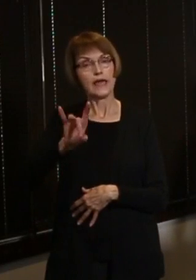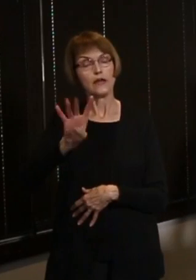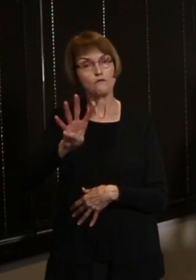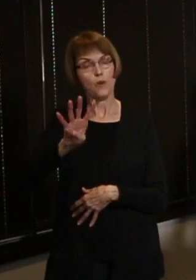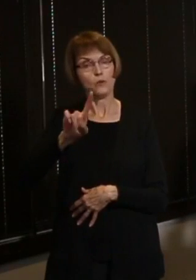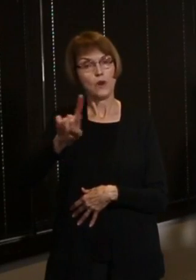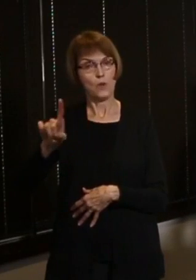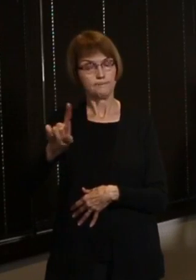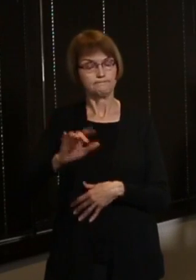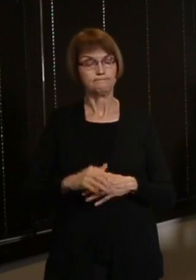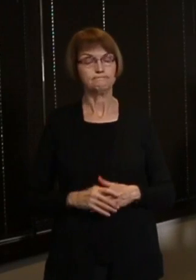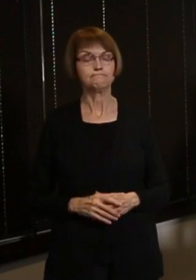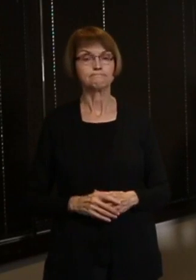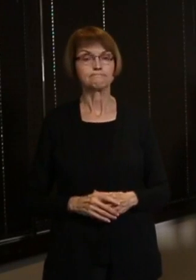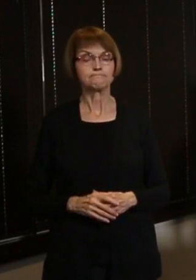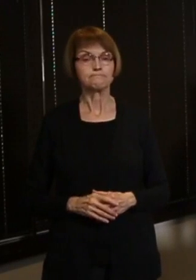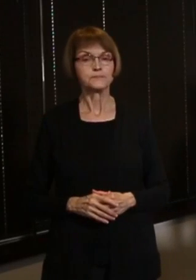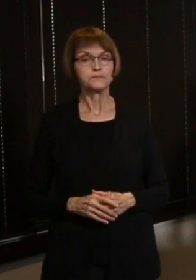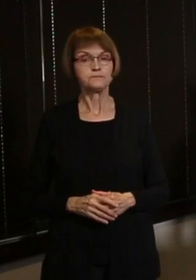877-435-8411.